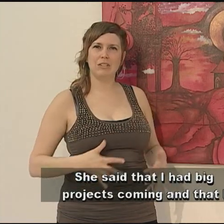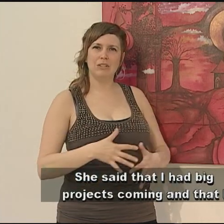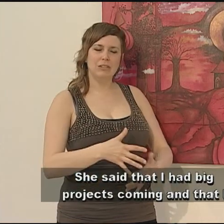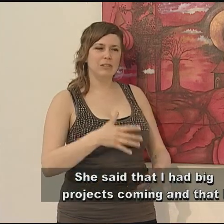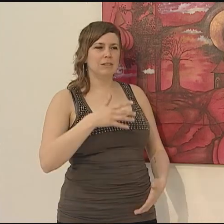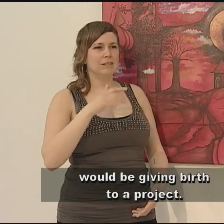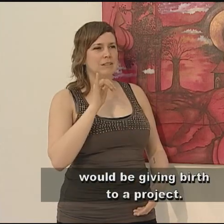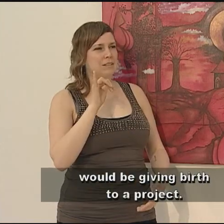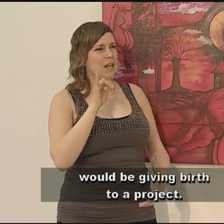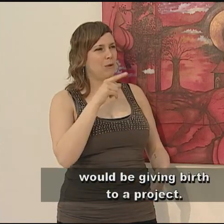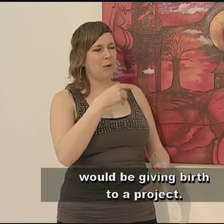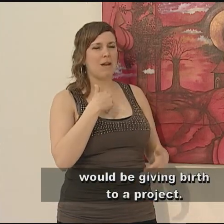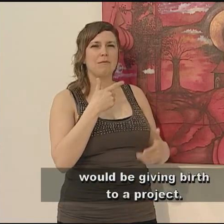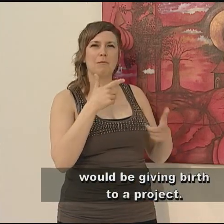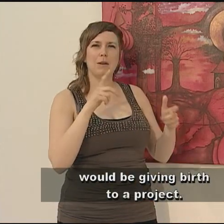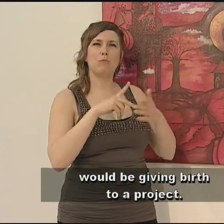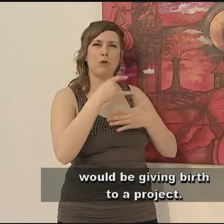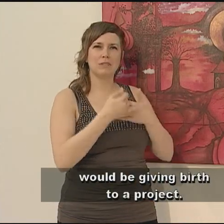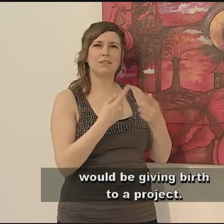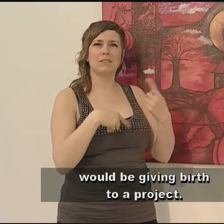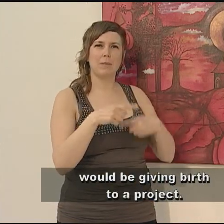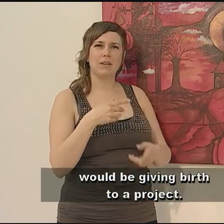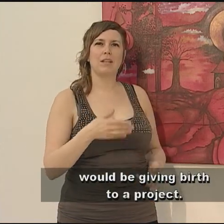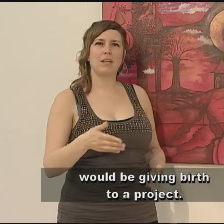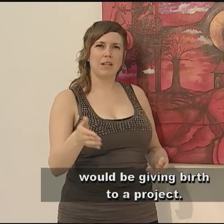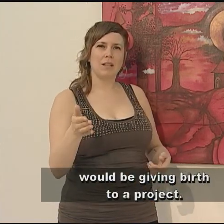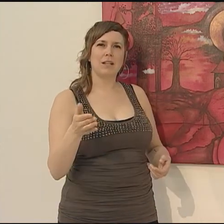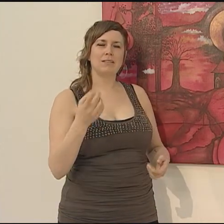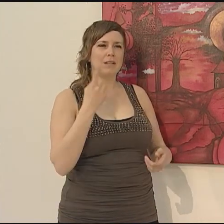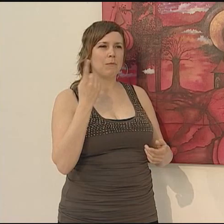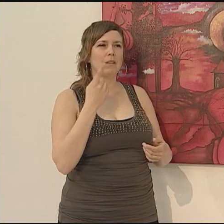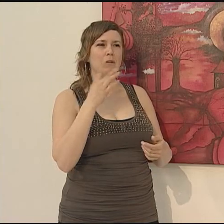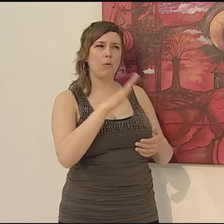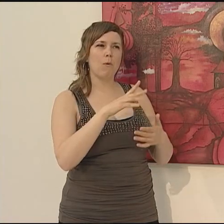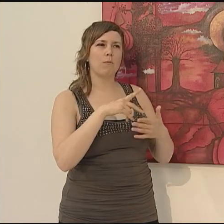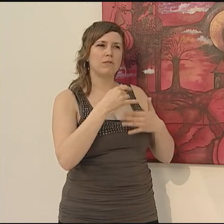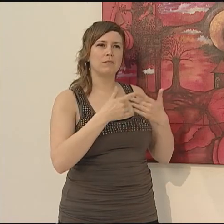coming and that I would be giving birth to a project.